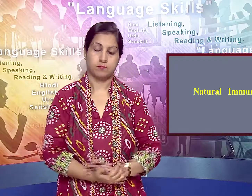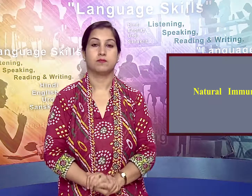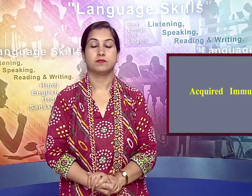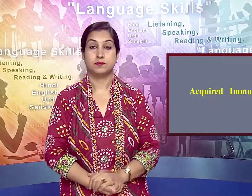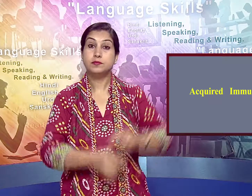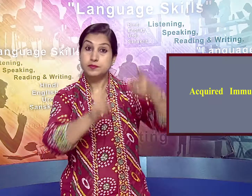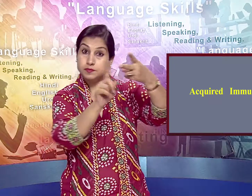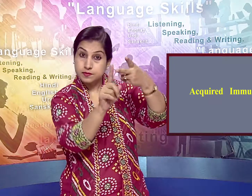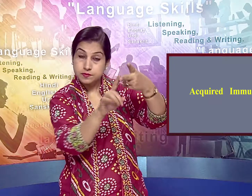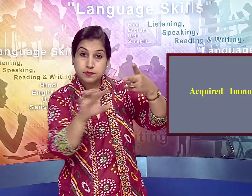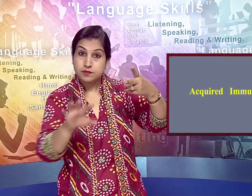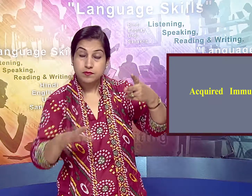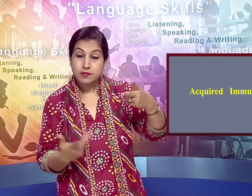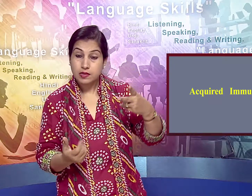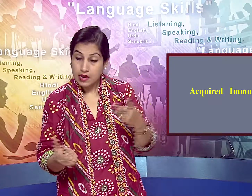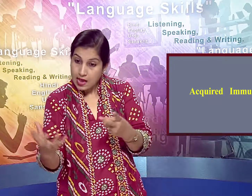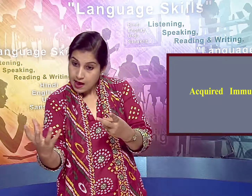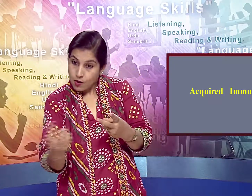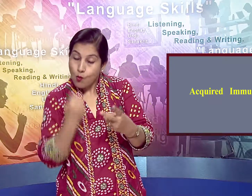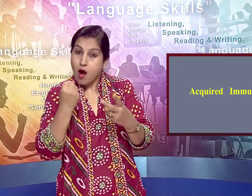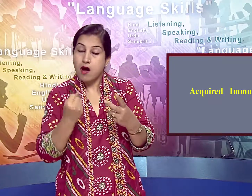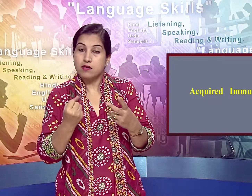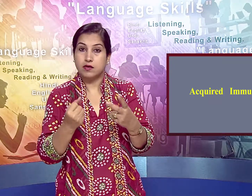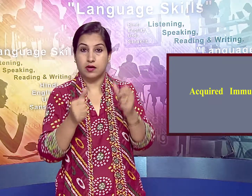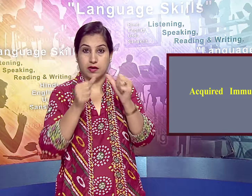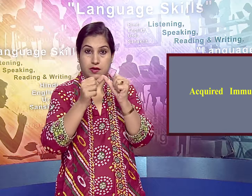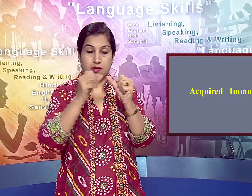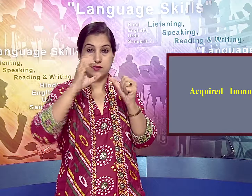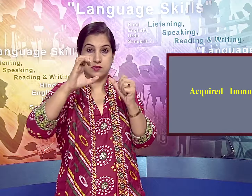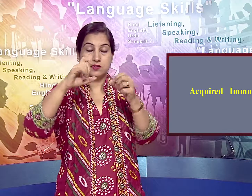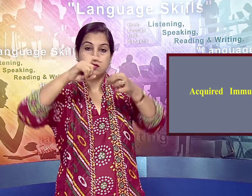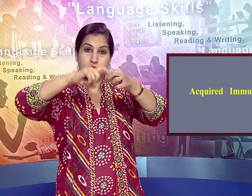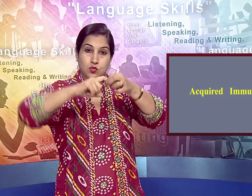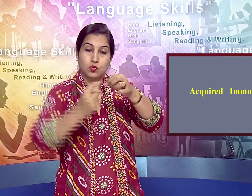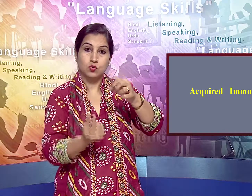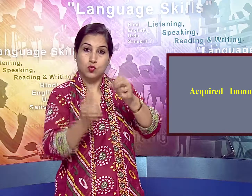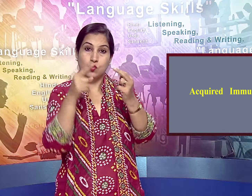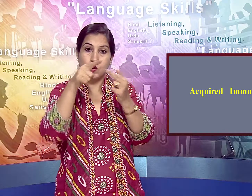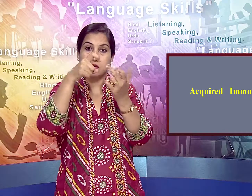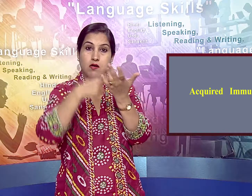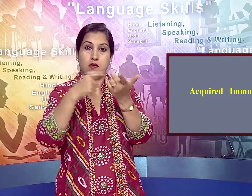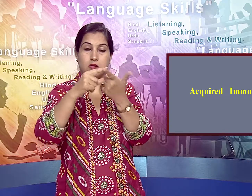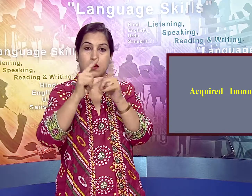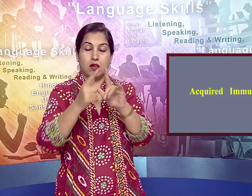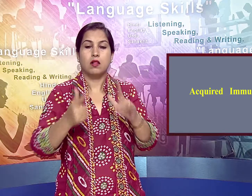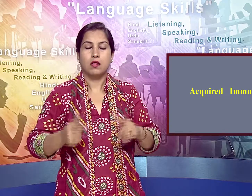The second immunity is acquired immunity. It develops during one's lifetime